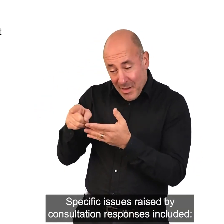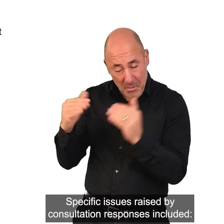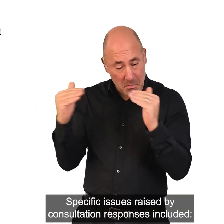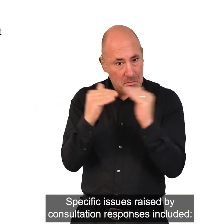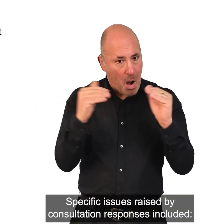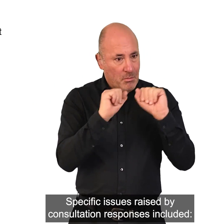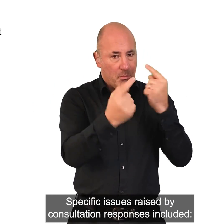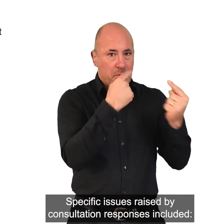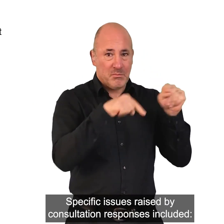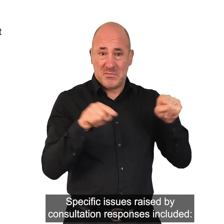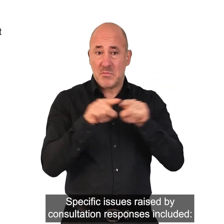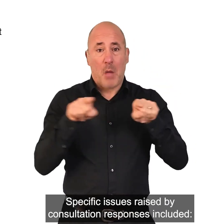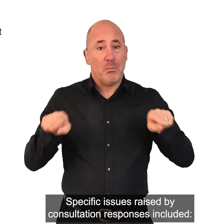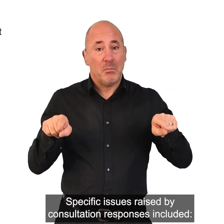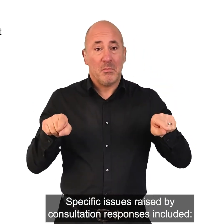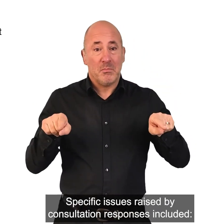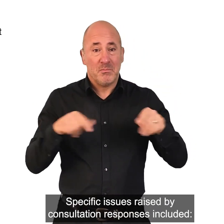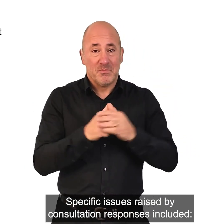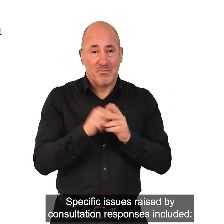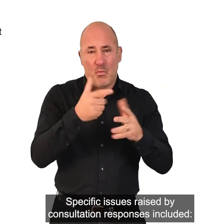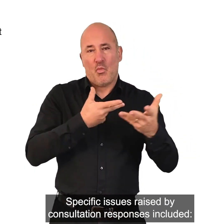Specific issues raised by consultation responses included